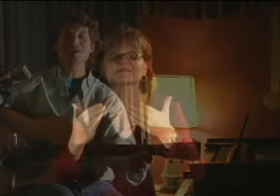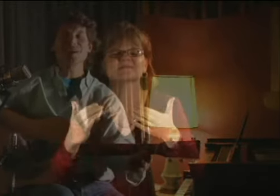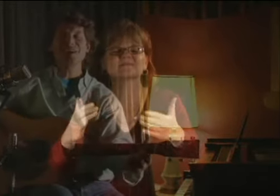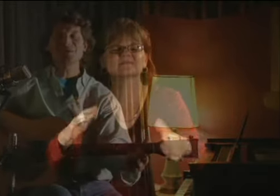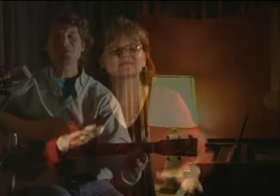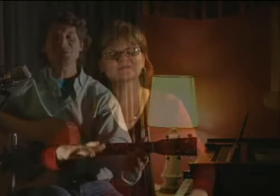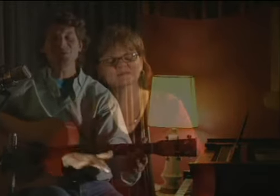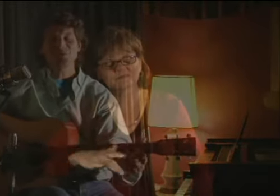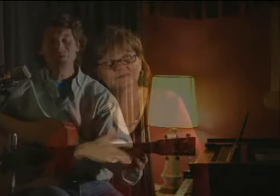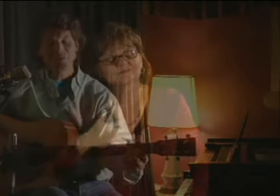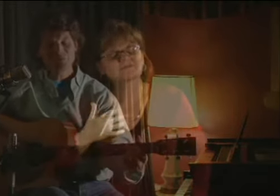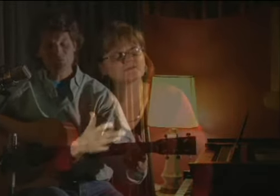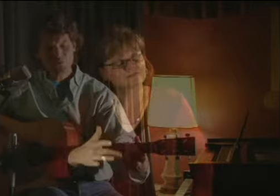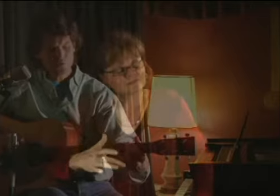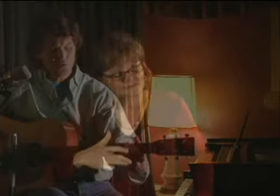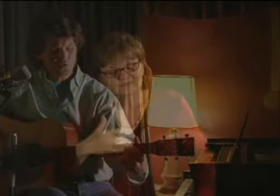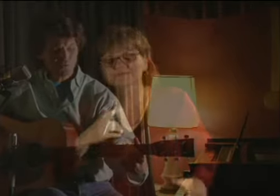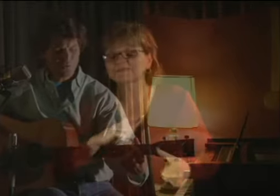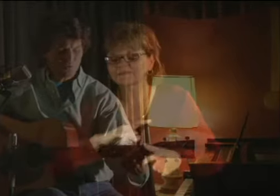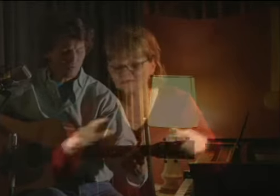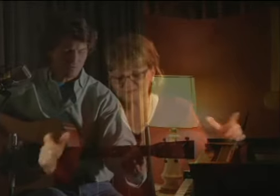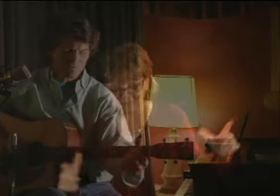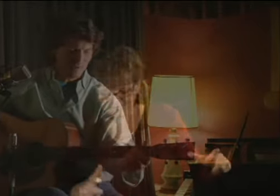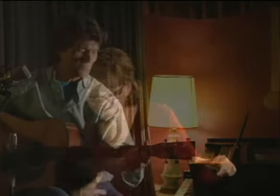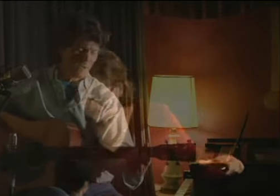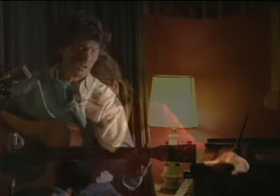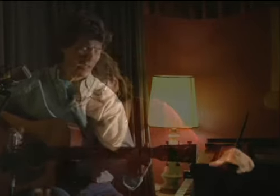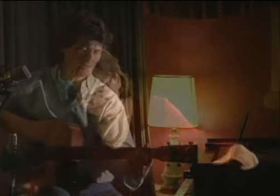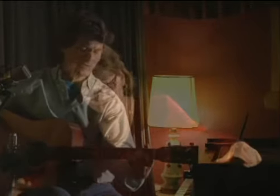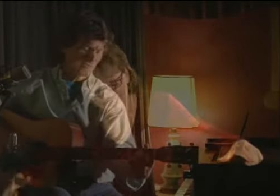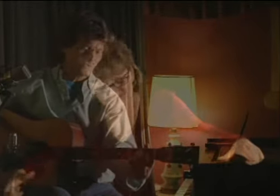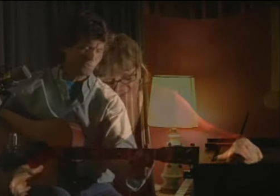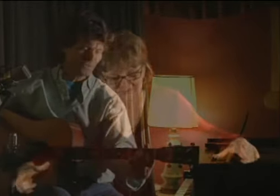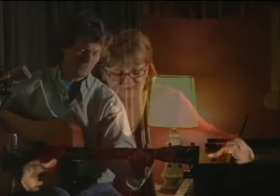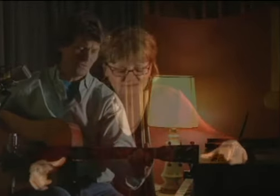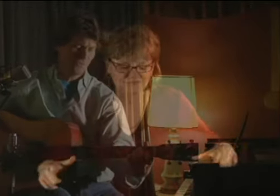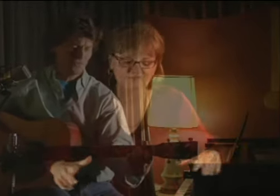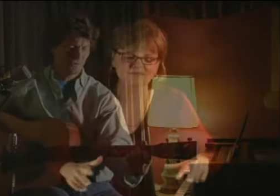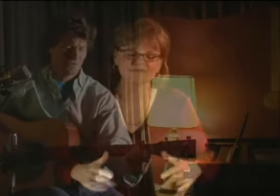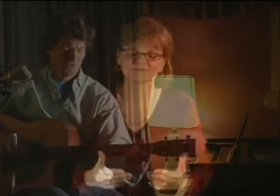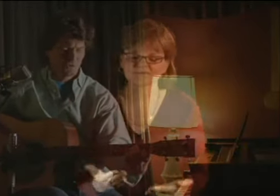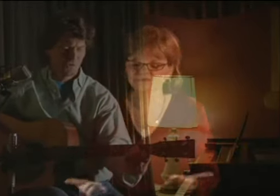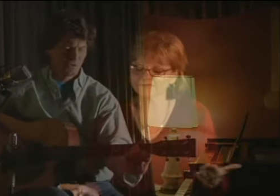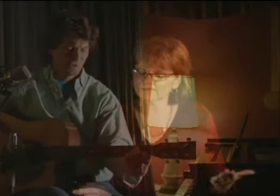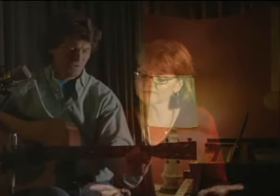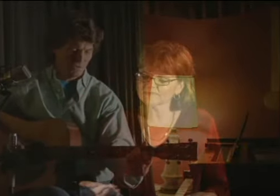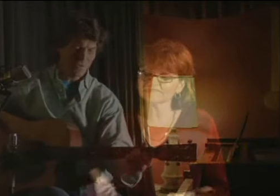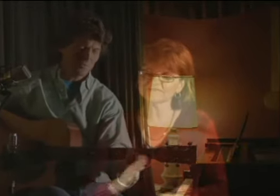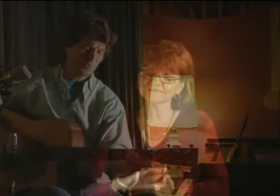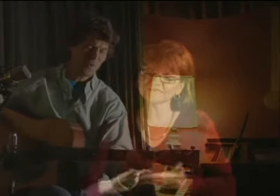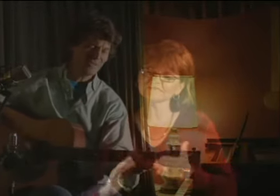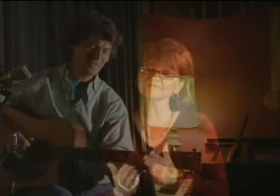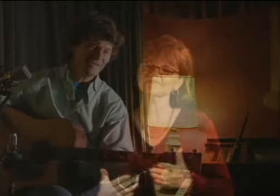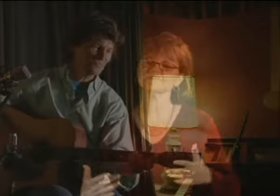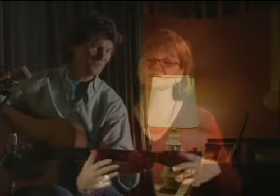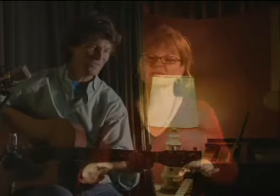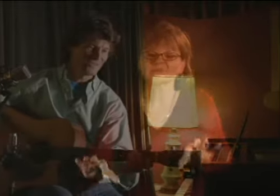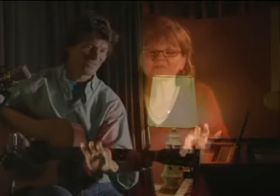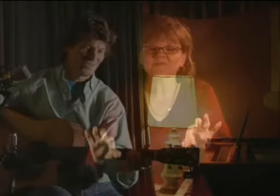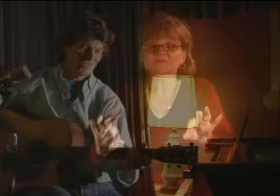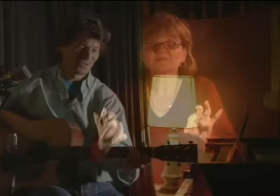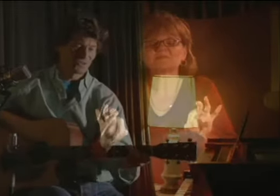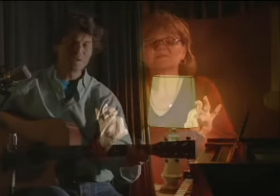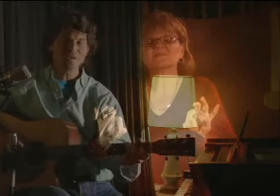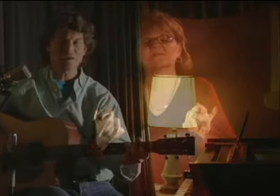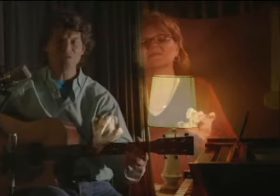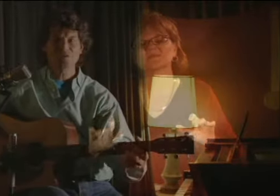and gratitude move me with great magnitude. Here, present